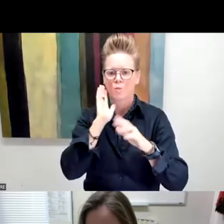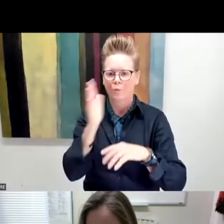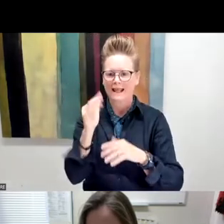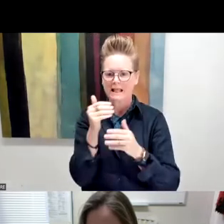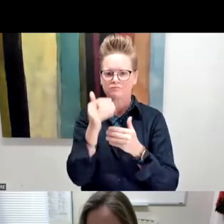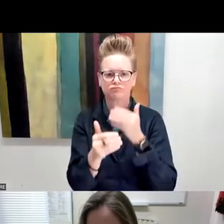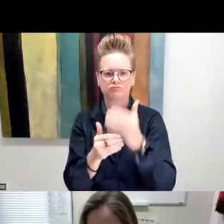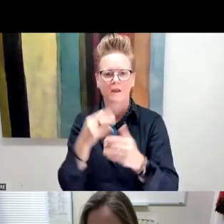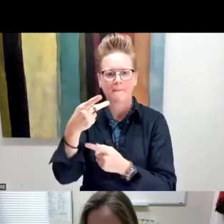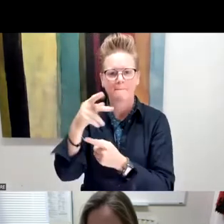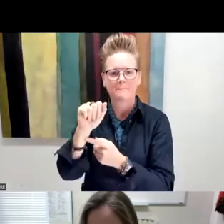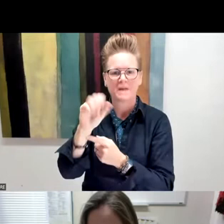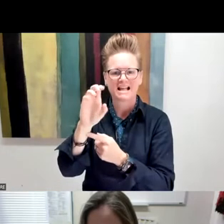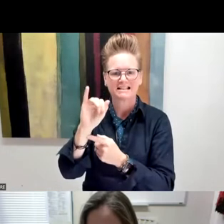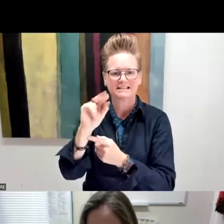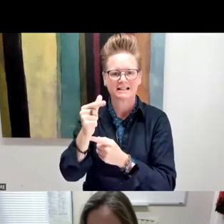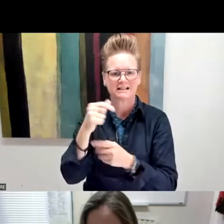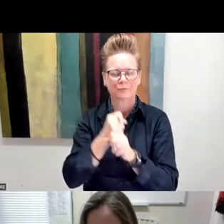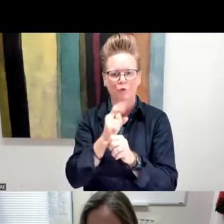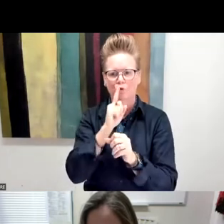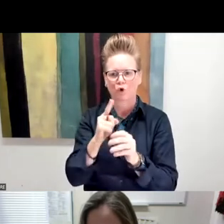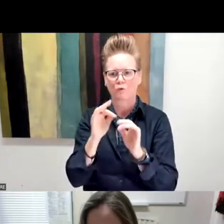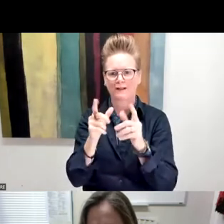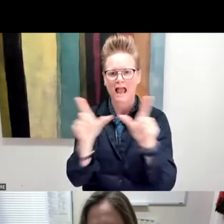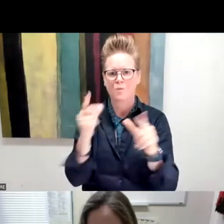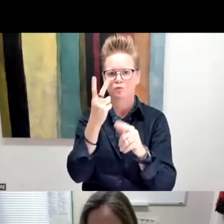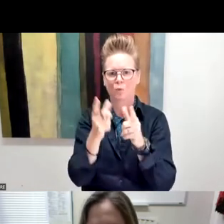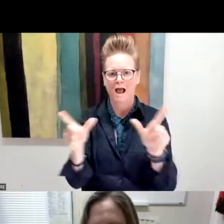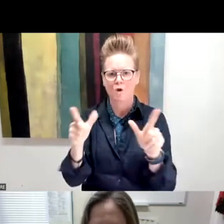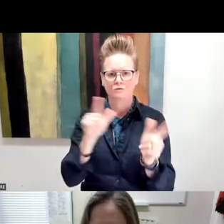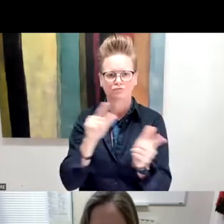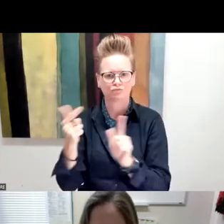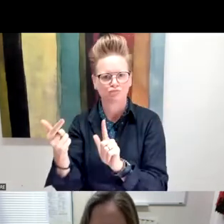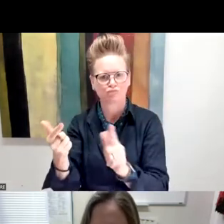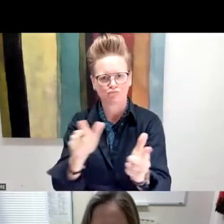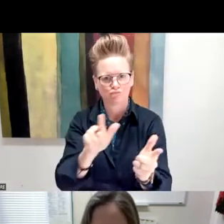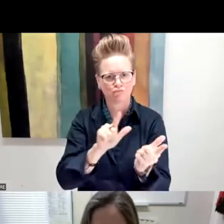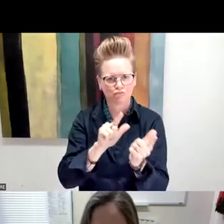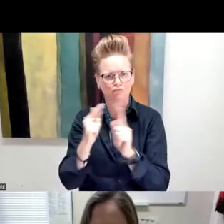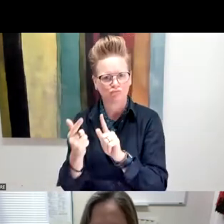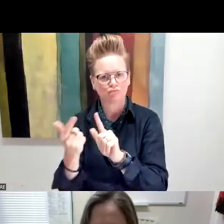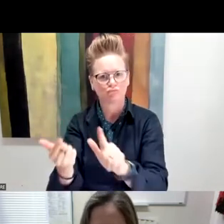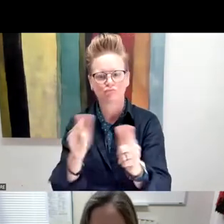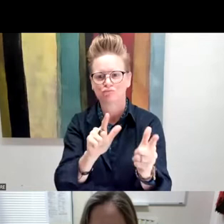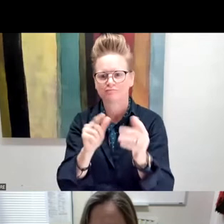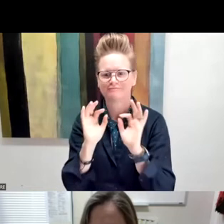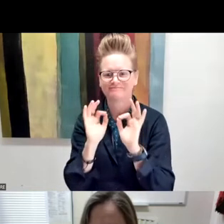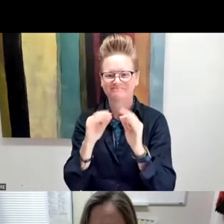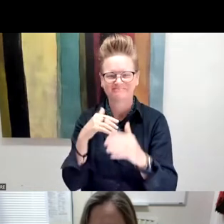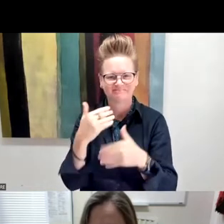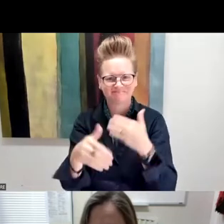Okay, great. So we will move right along, and we just want to make sure that this pacing